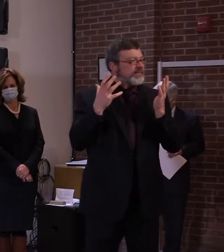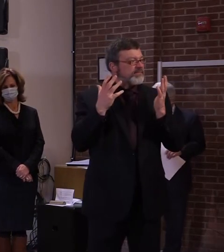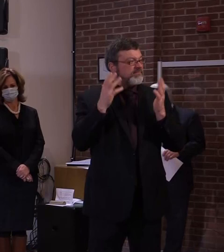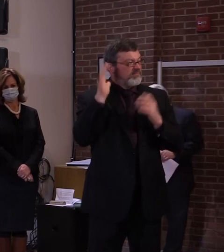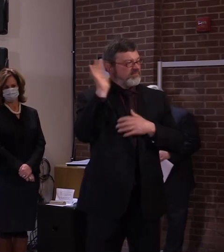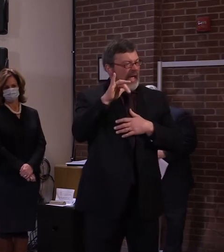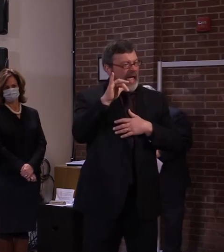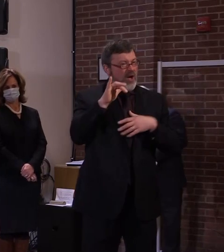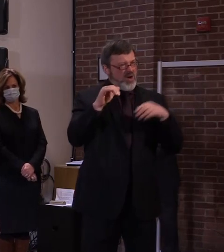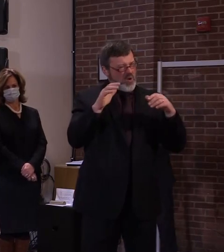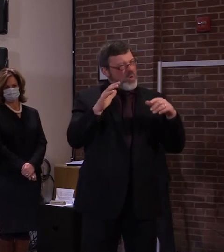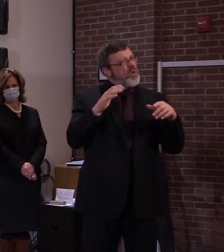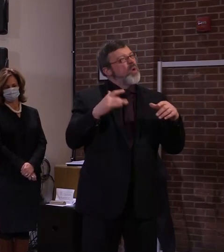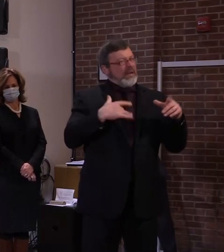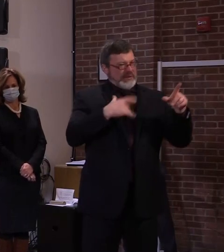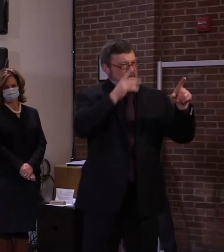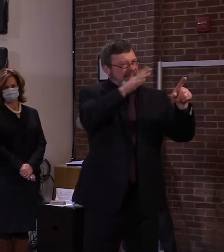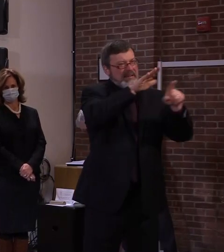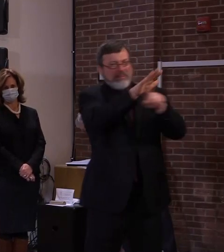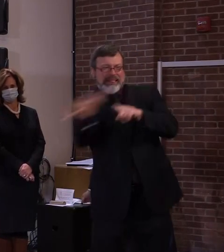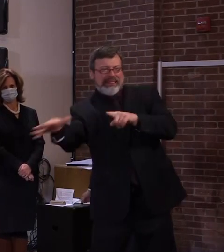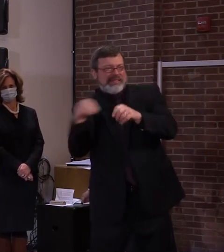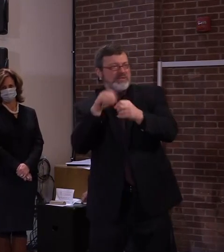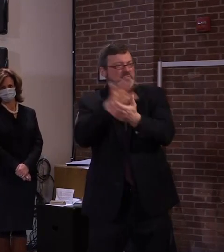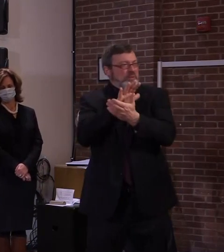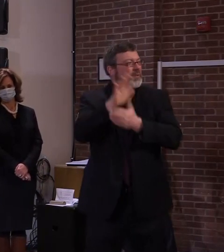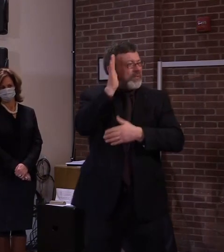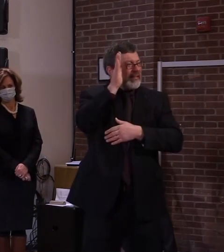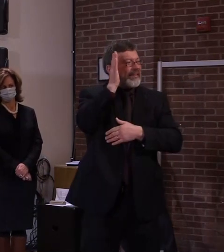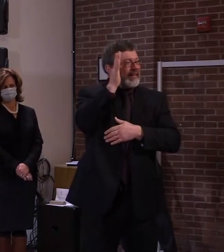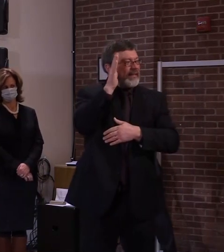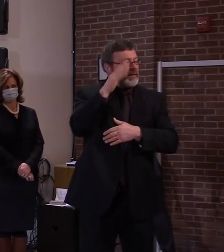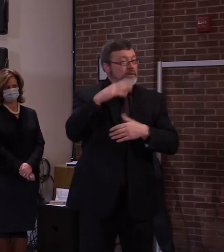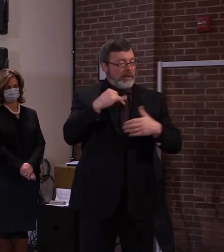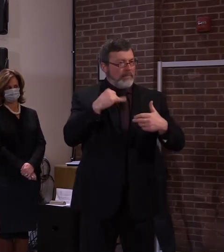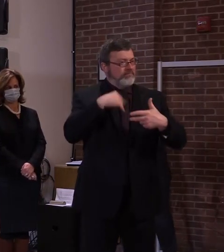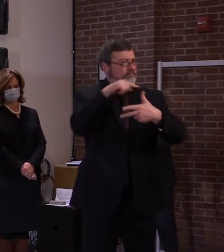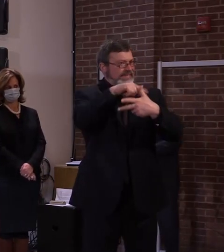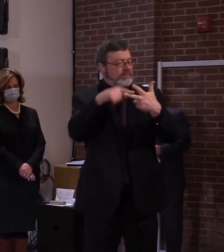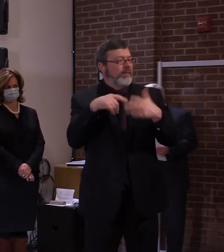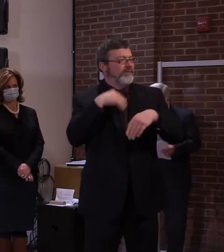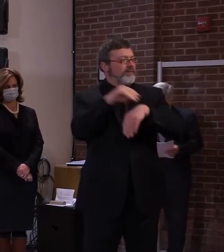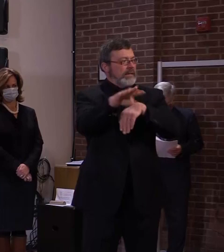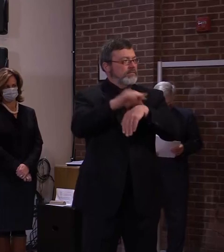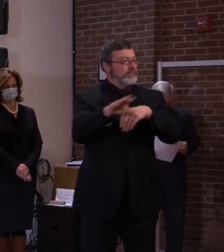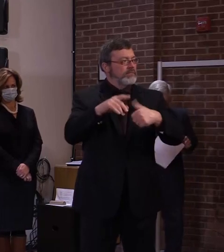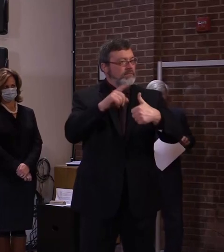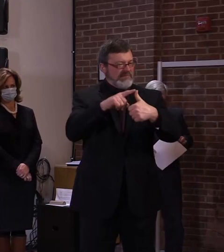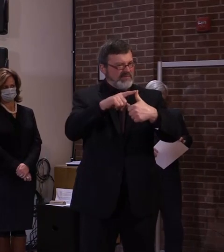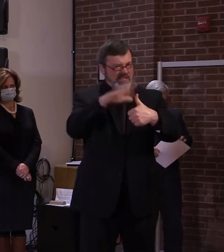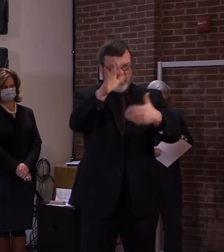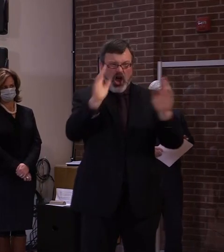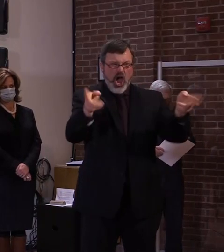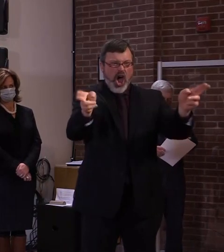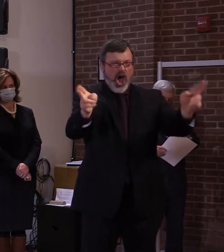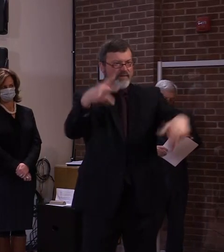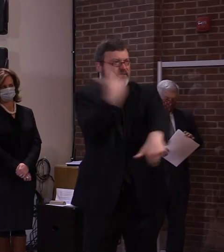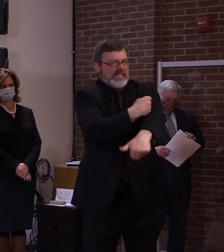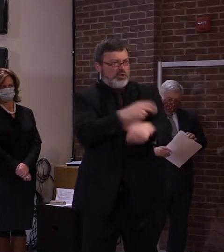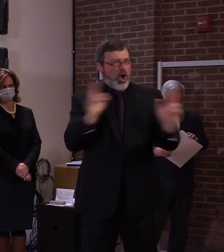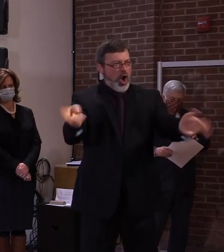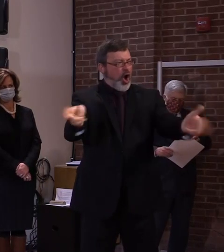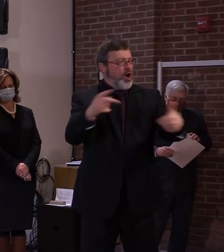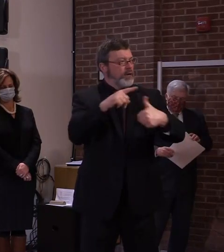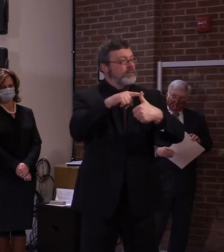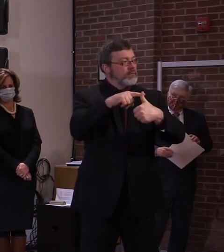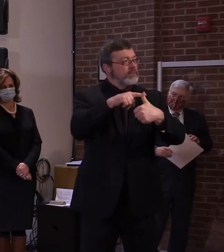mitigation strategies against the virus, regardless of the variant. Those three strategies are vaccination, contact tracing and